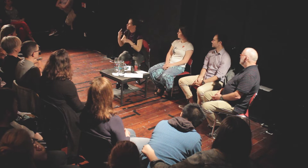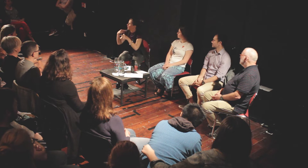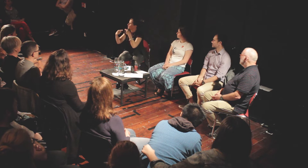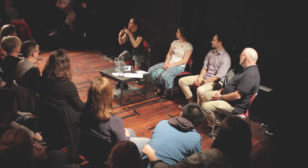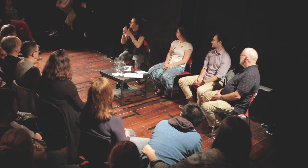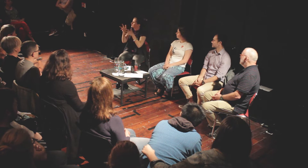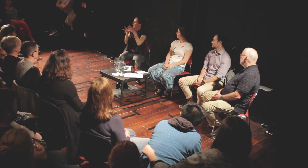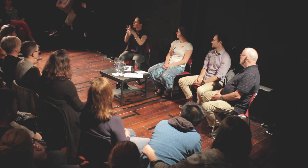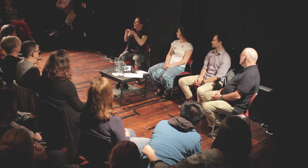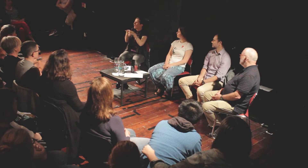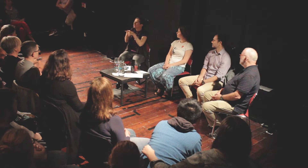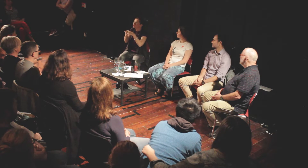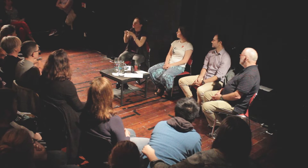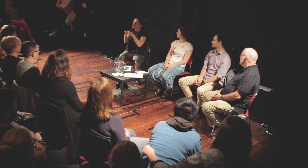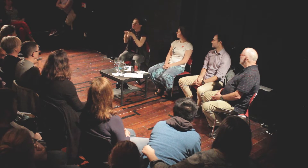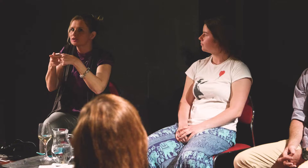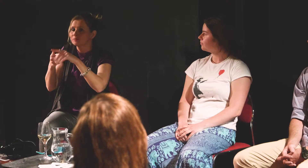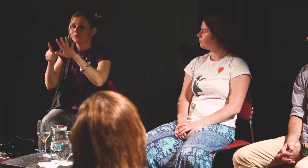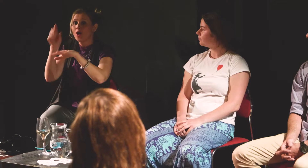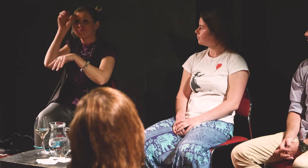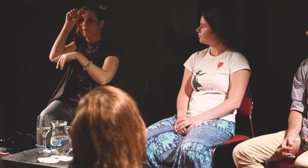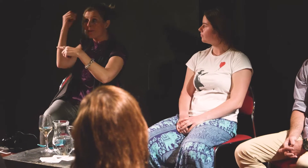as David's talked about signed English,